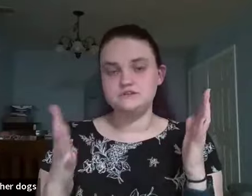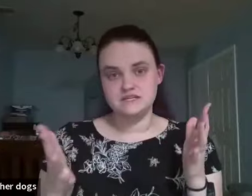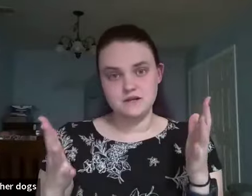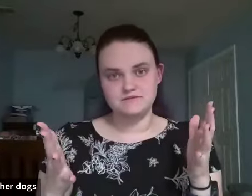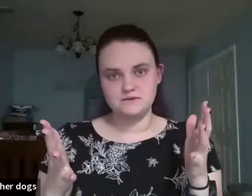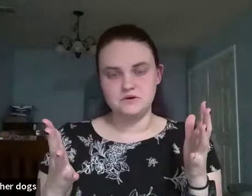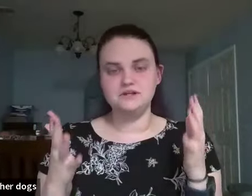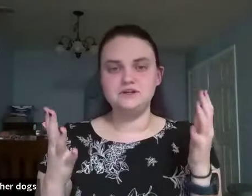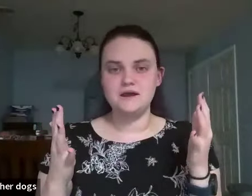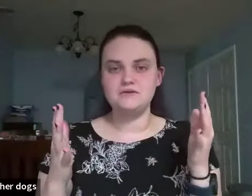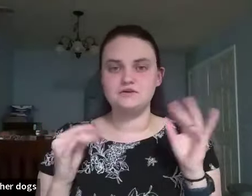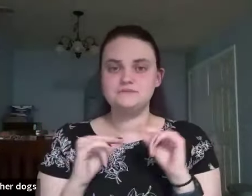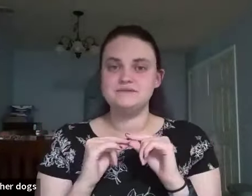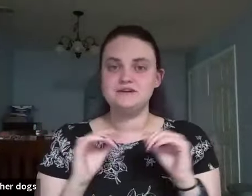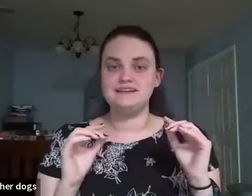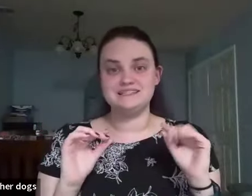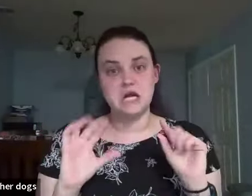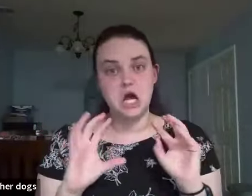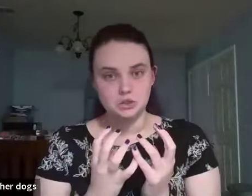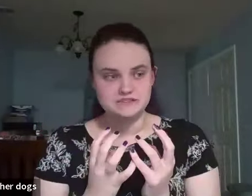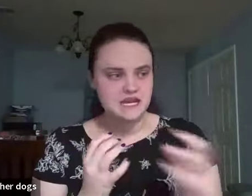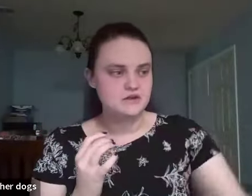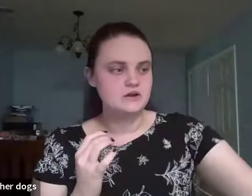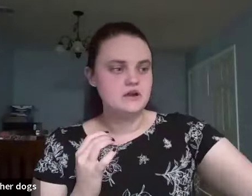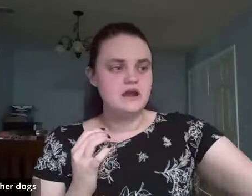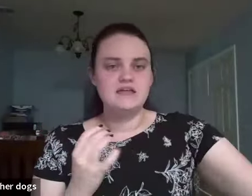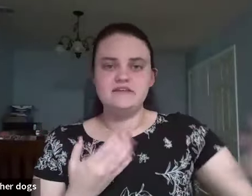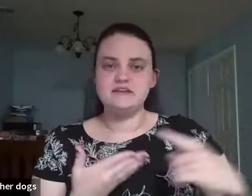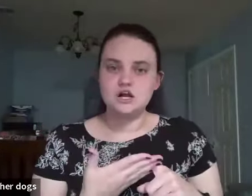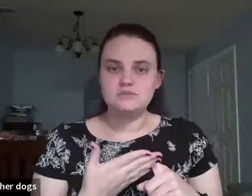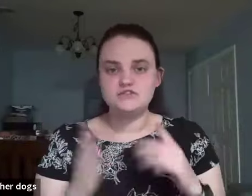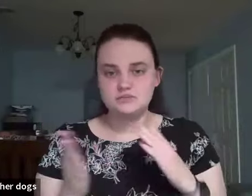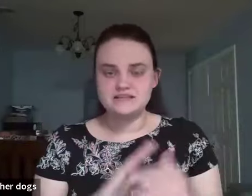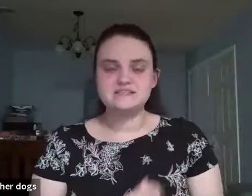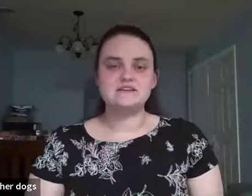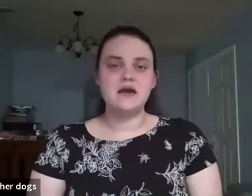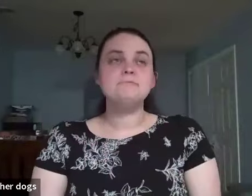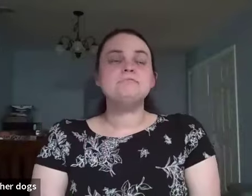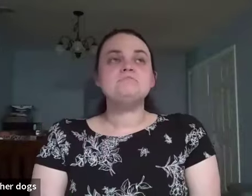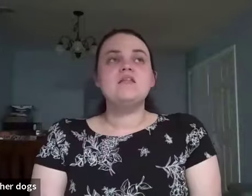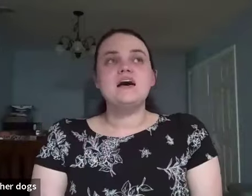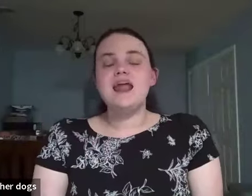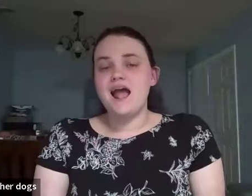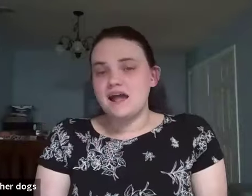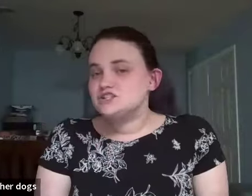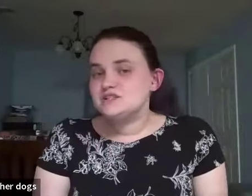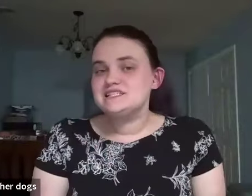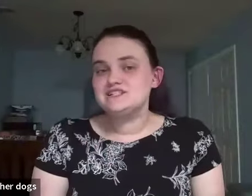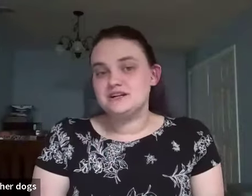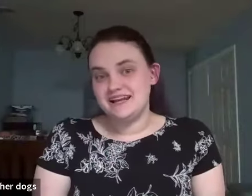see American football, and you know how the group typically gets in a huddle together, and then they talk about their plays, things like that. That actually started